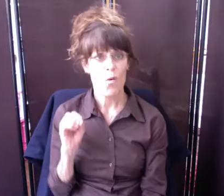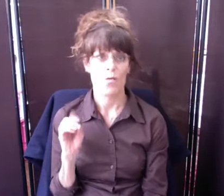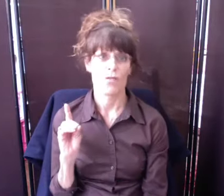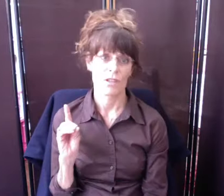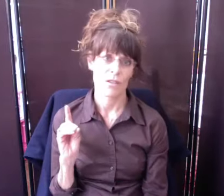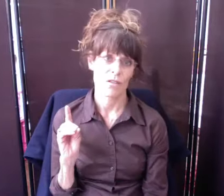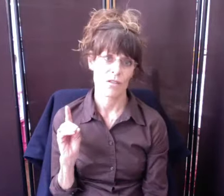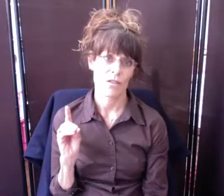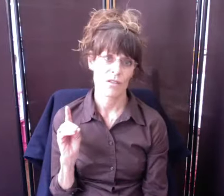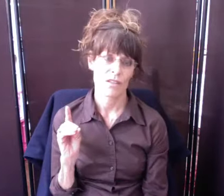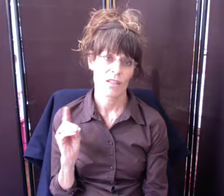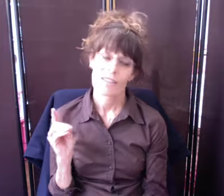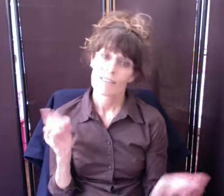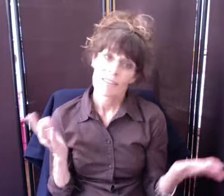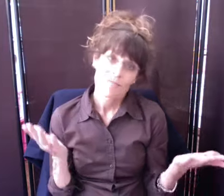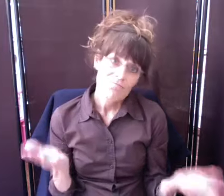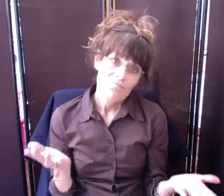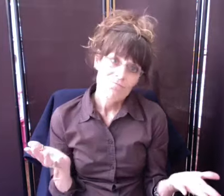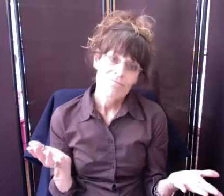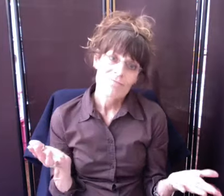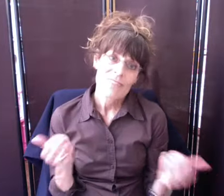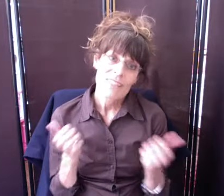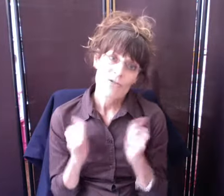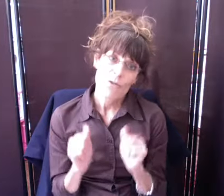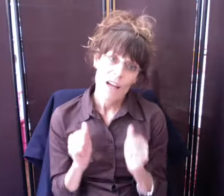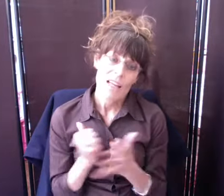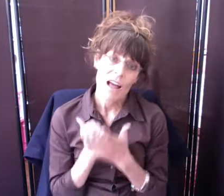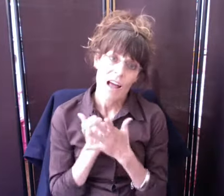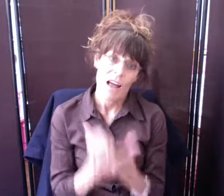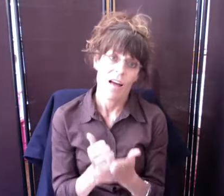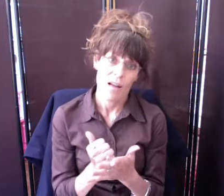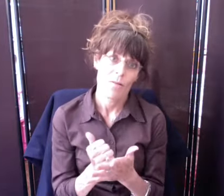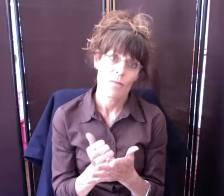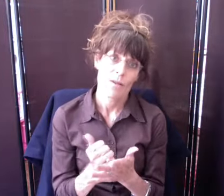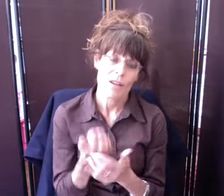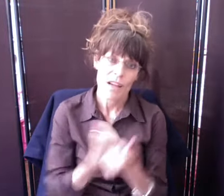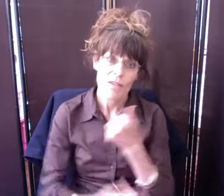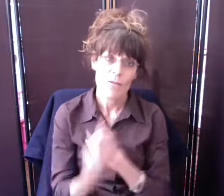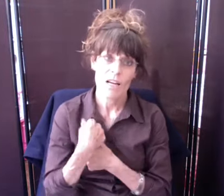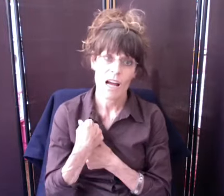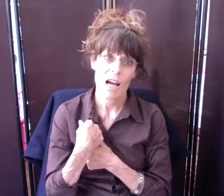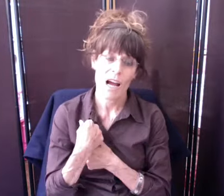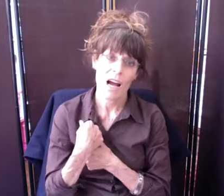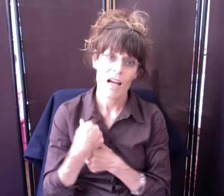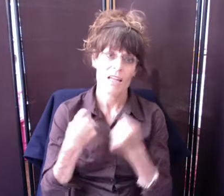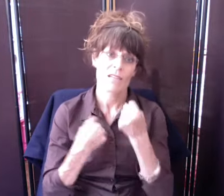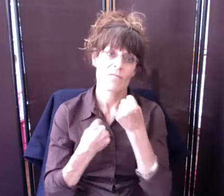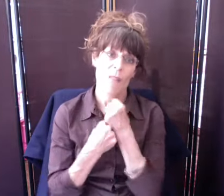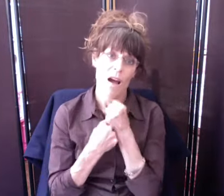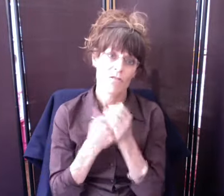for that forever. And I try to pass that on to everybody I sponsor. And, you know, so when I was about